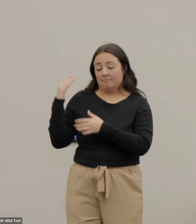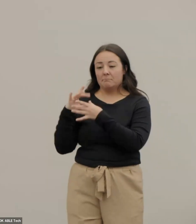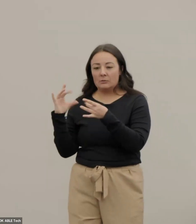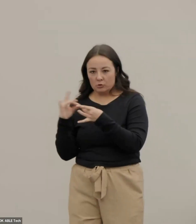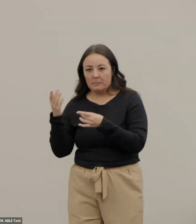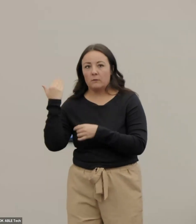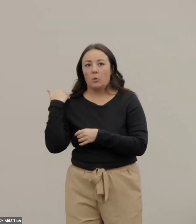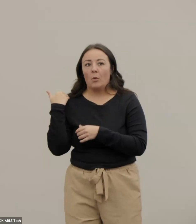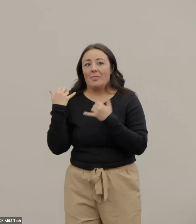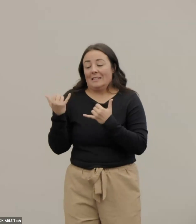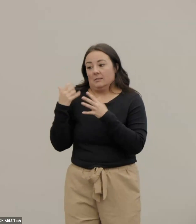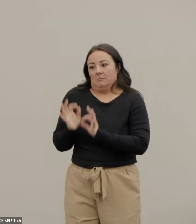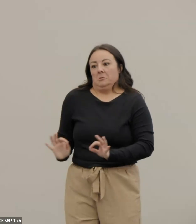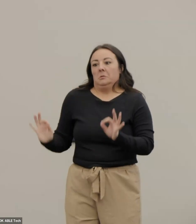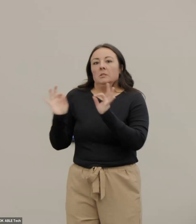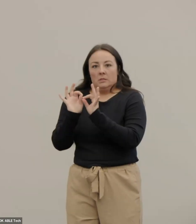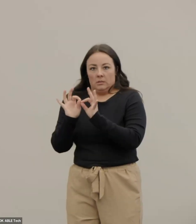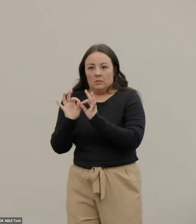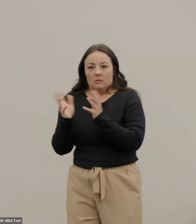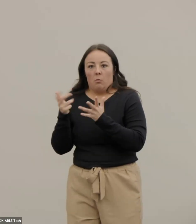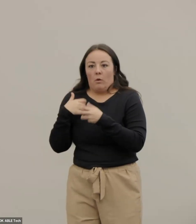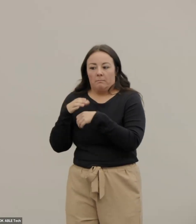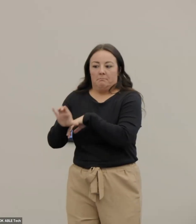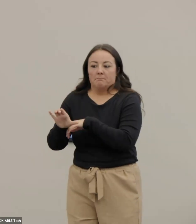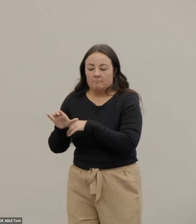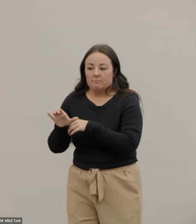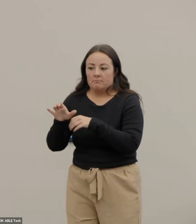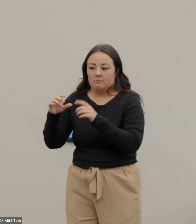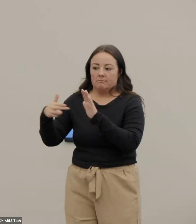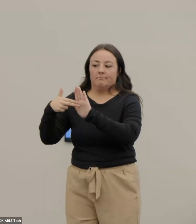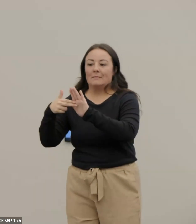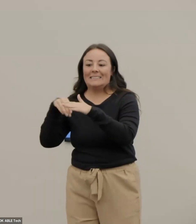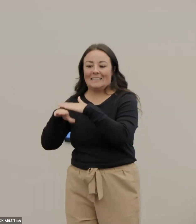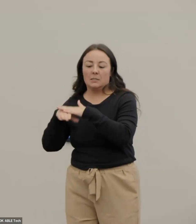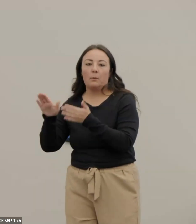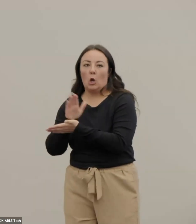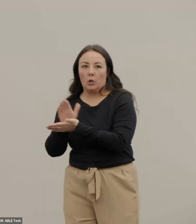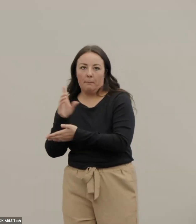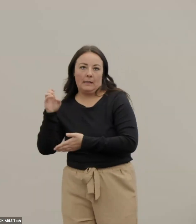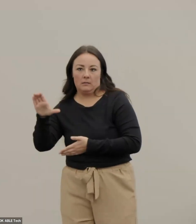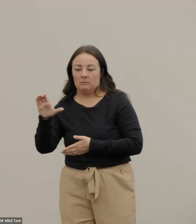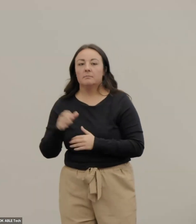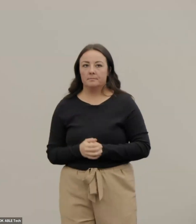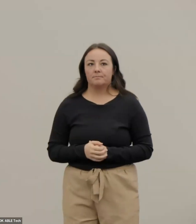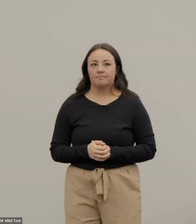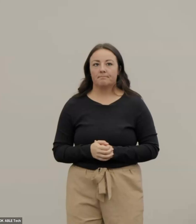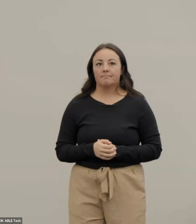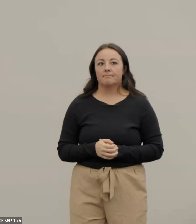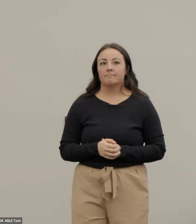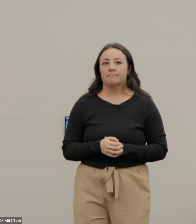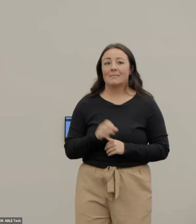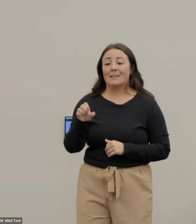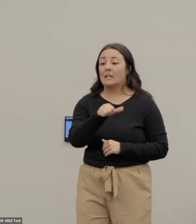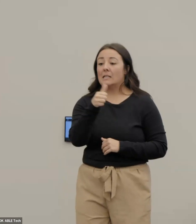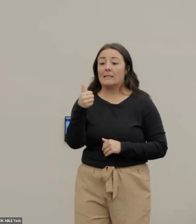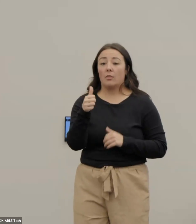criteria that basically defines what makes a document accessible. And then Another